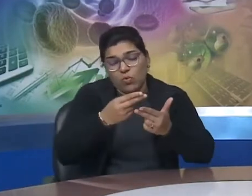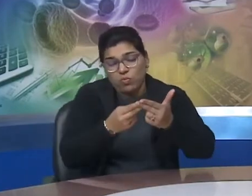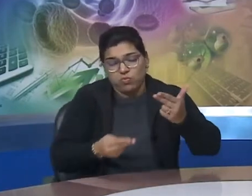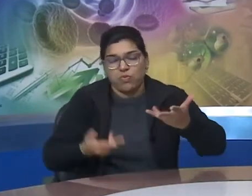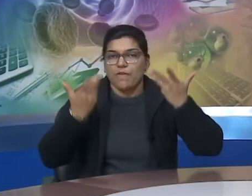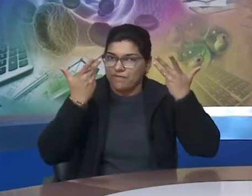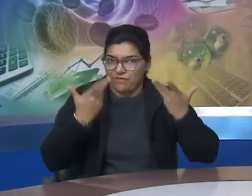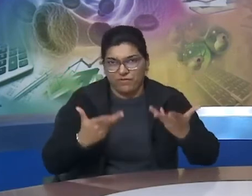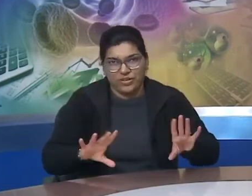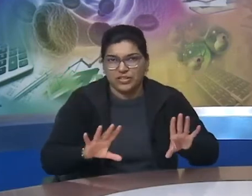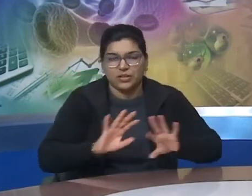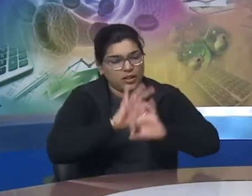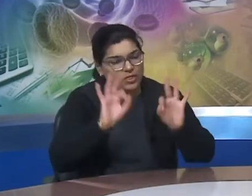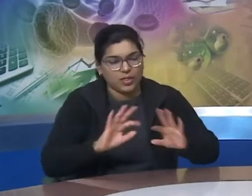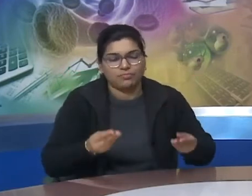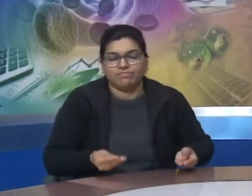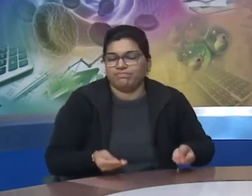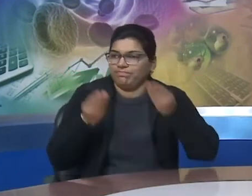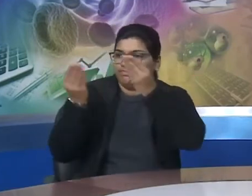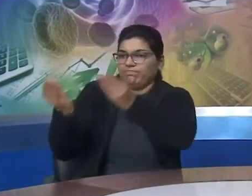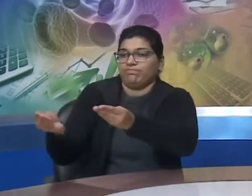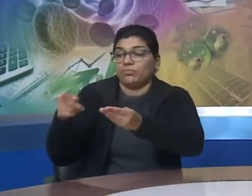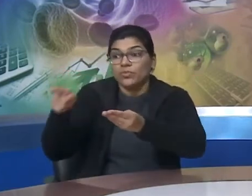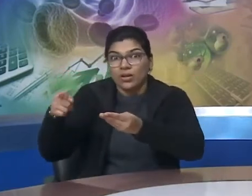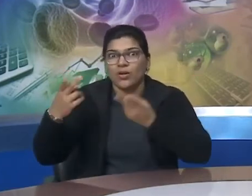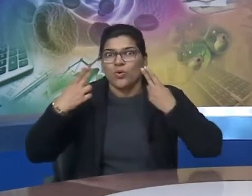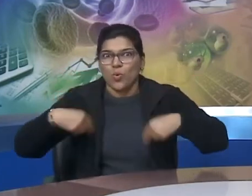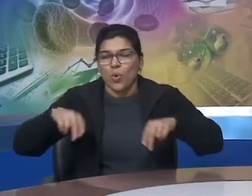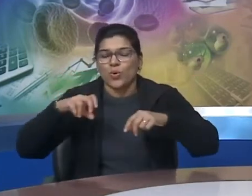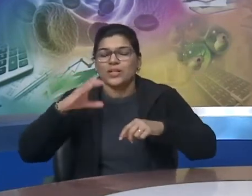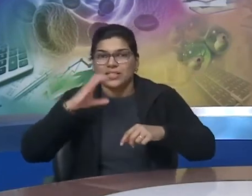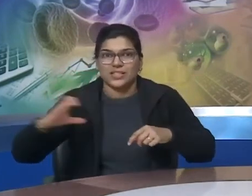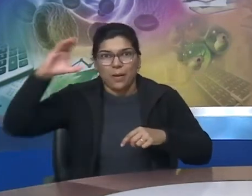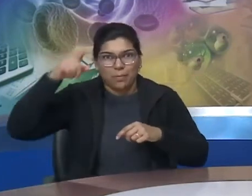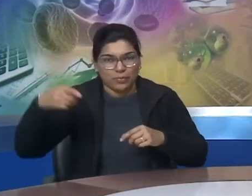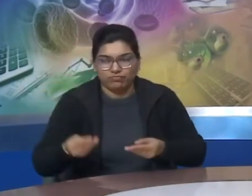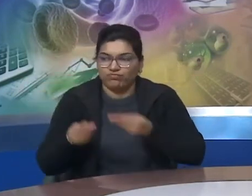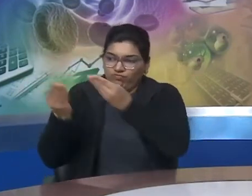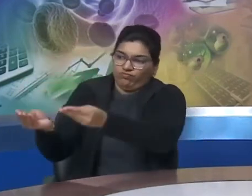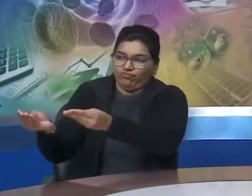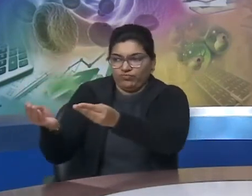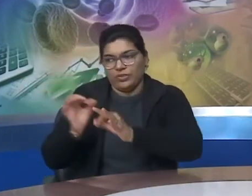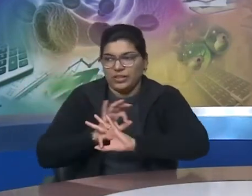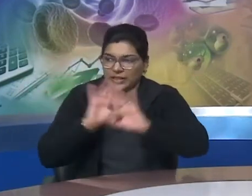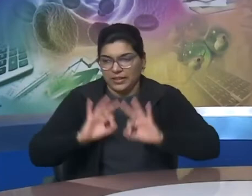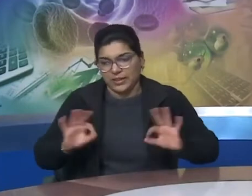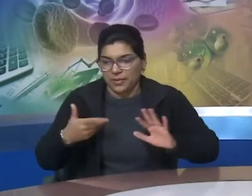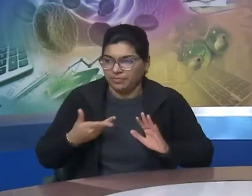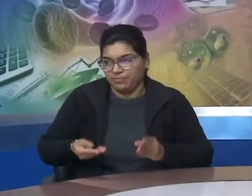He signed the document and returned it with